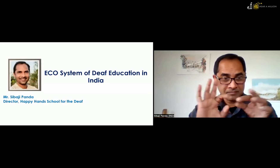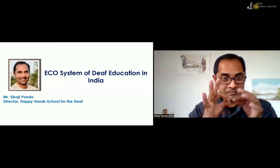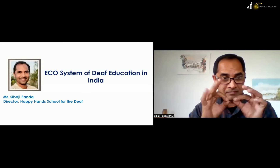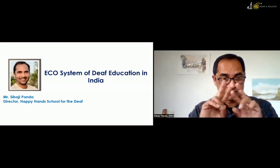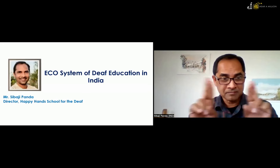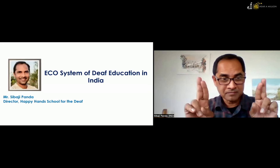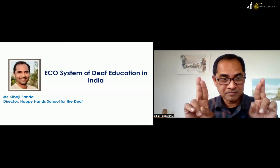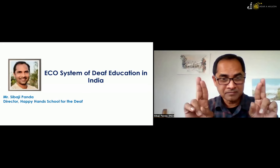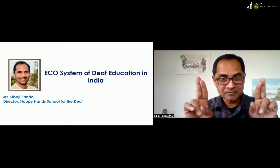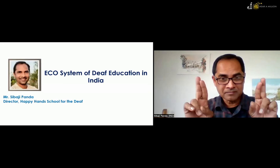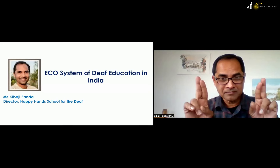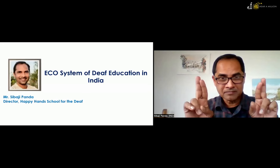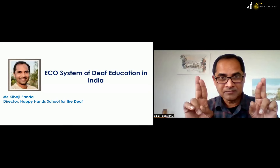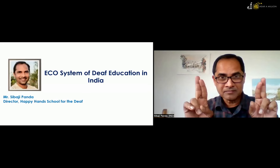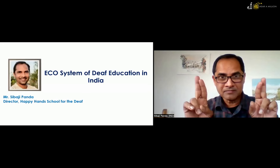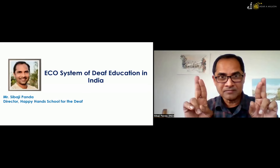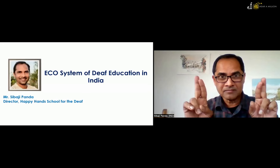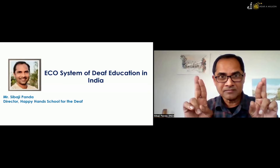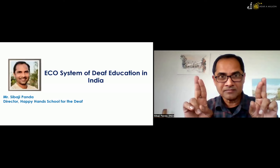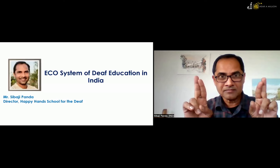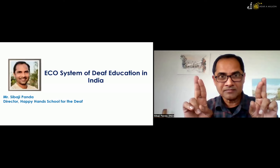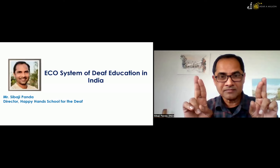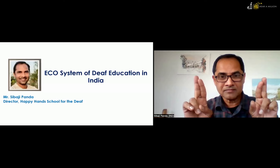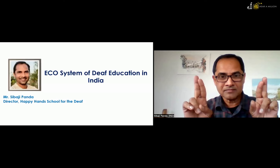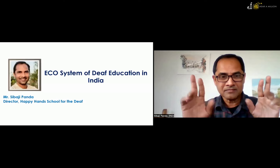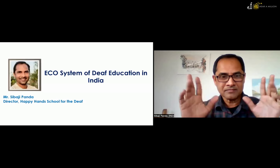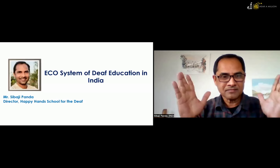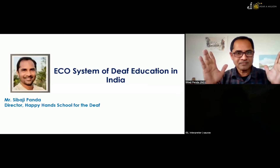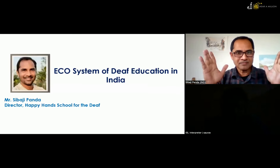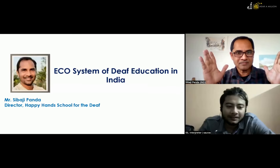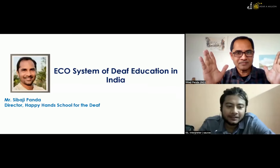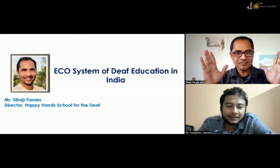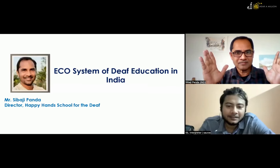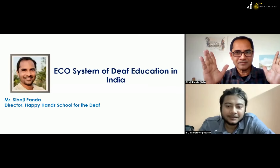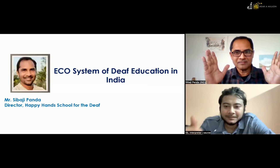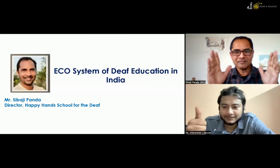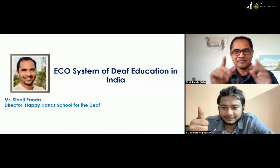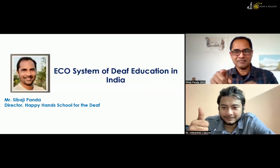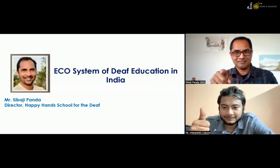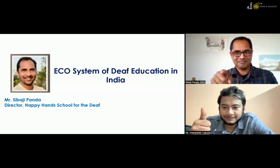Um, are the interpreters ready?